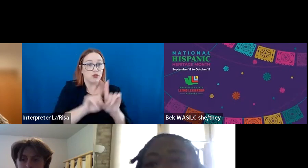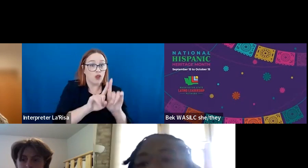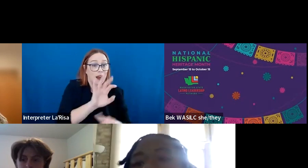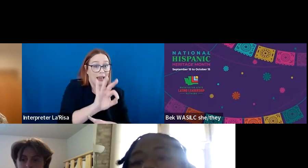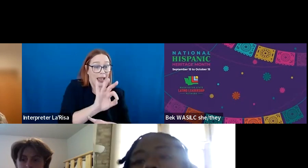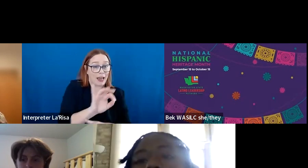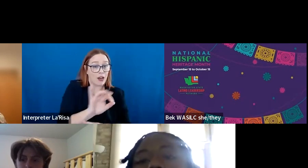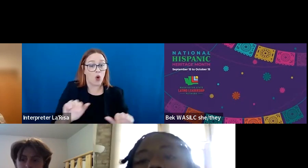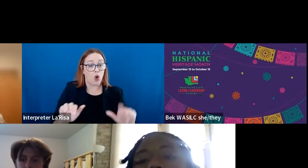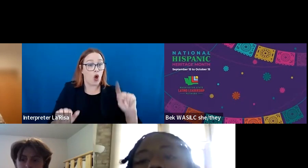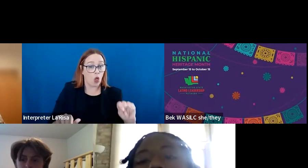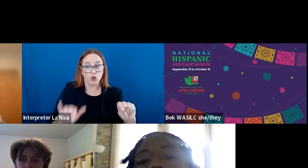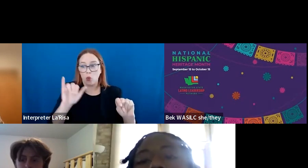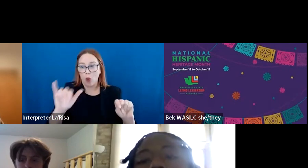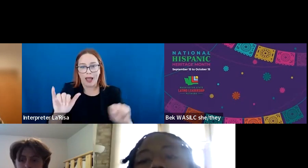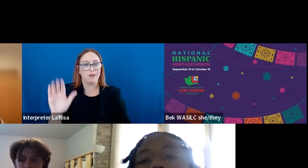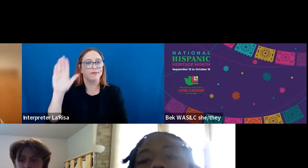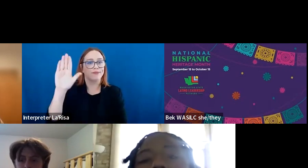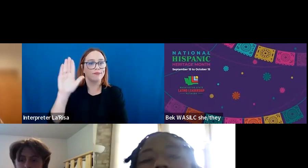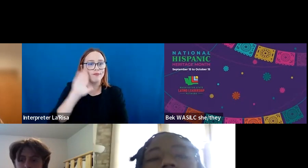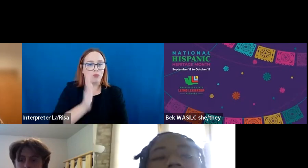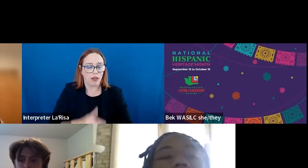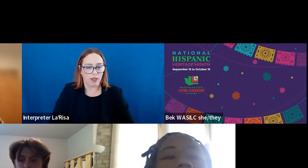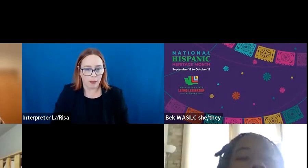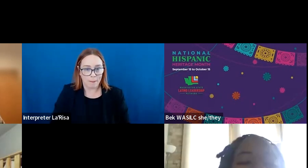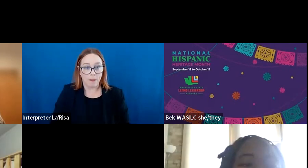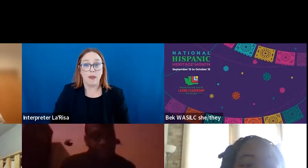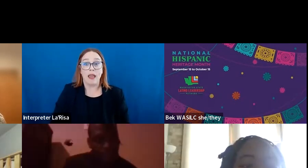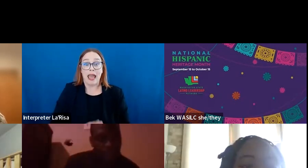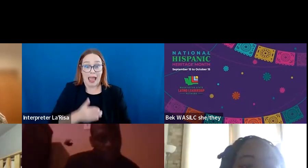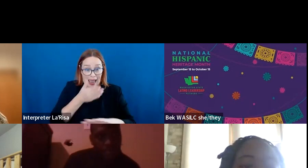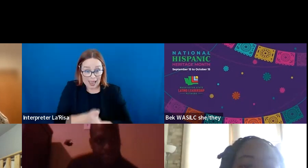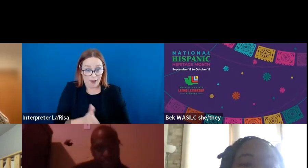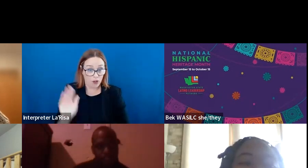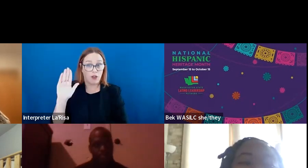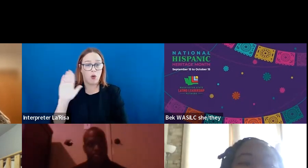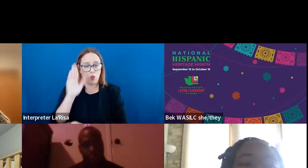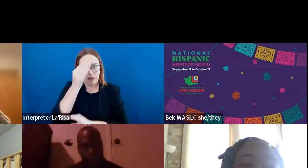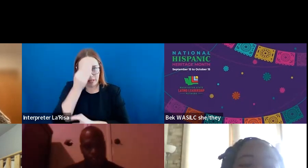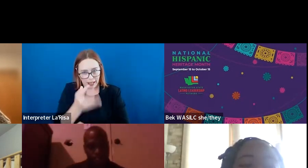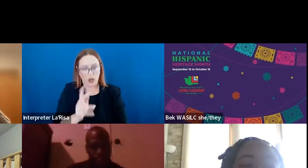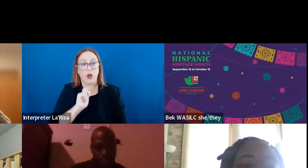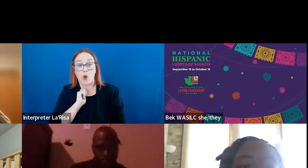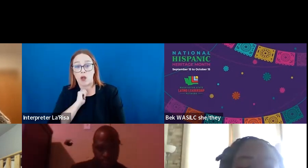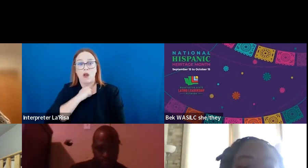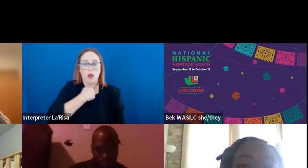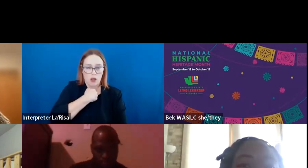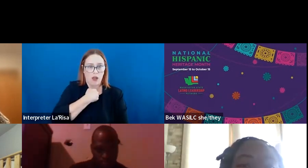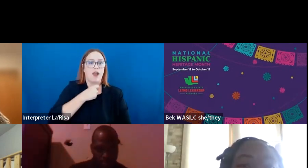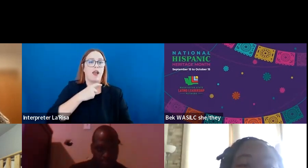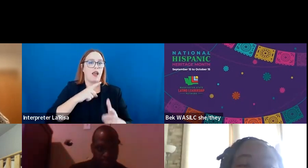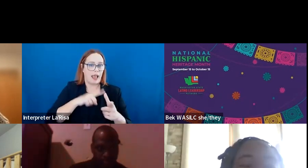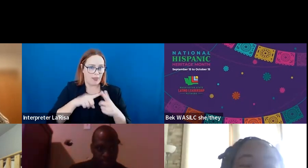hand. We will then let you know when you can unmute. You can select the unmute option on Alt-A if